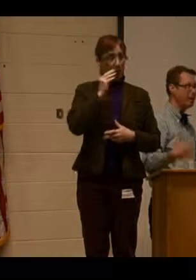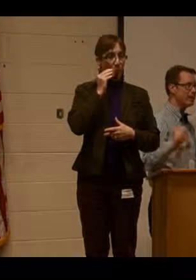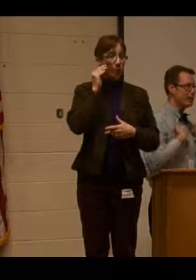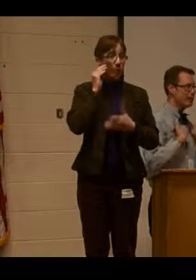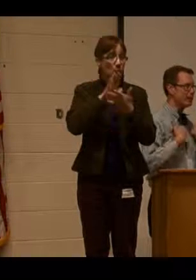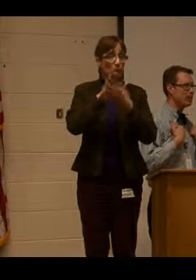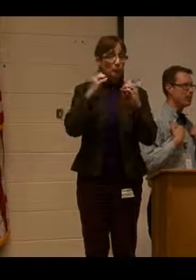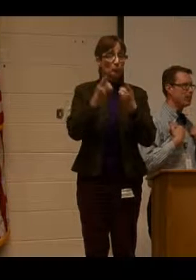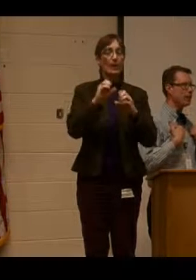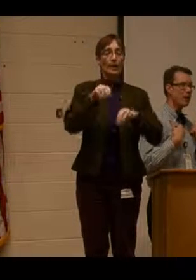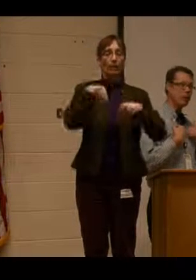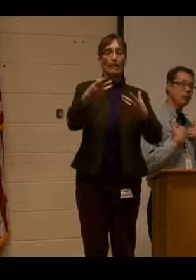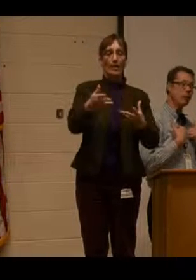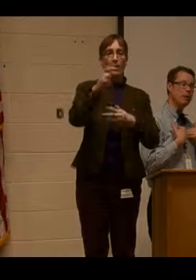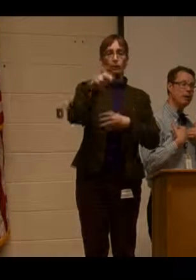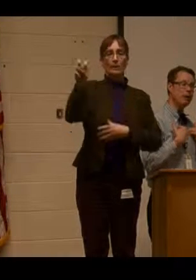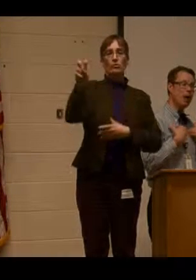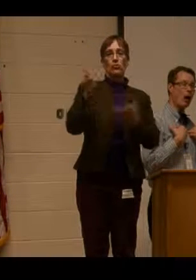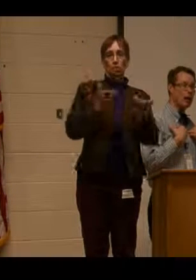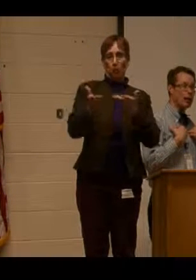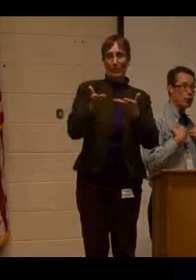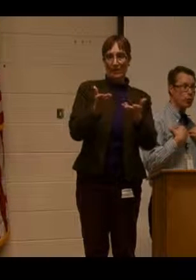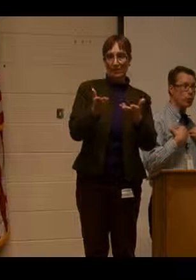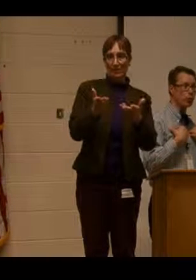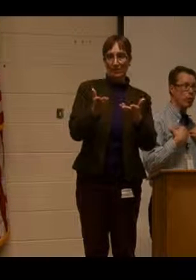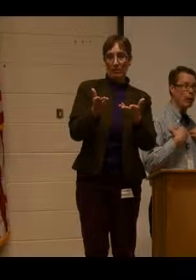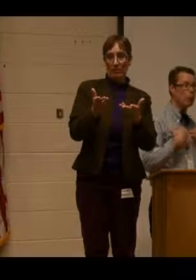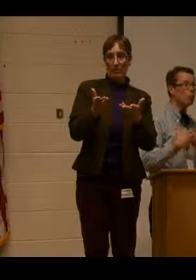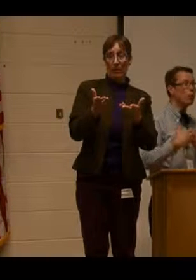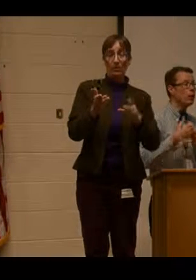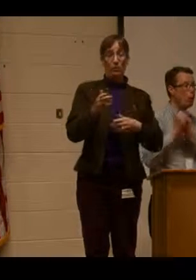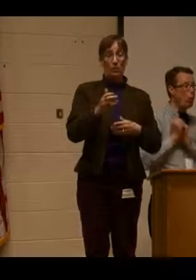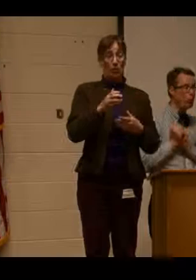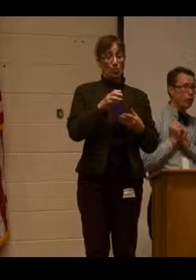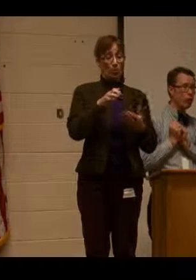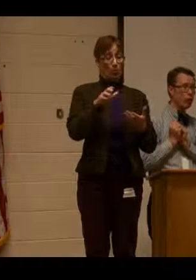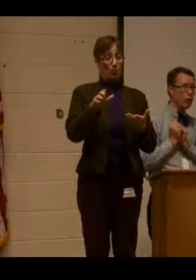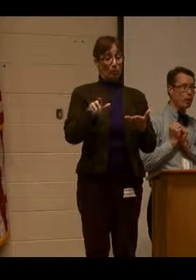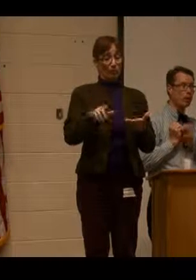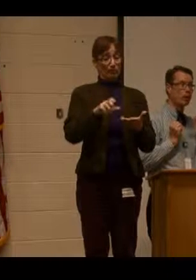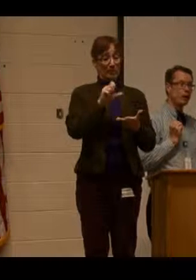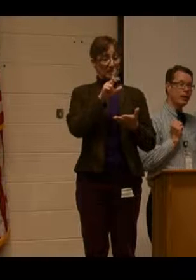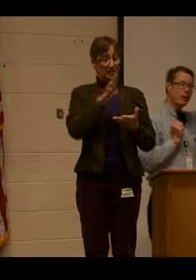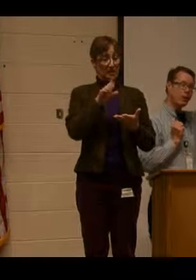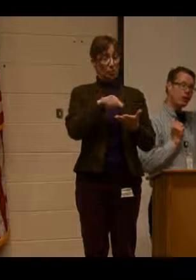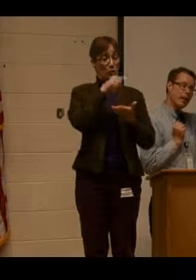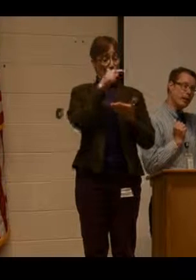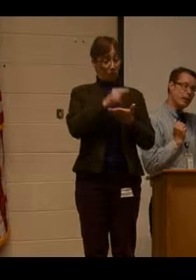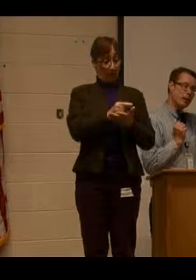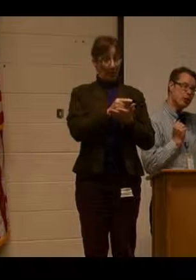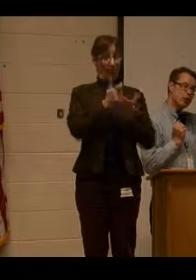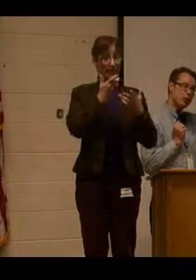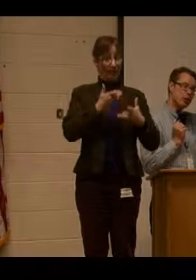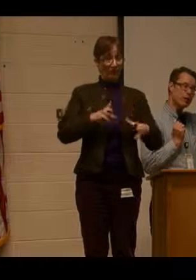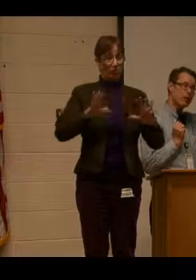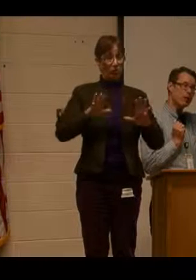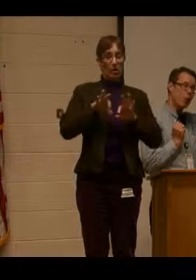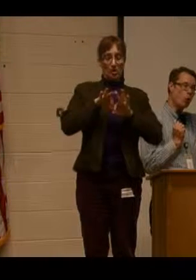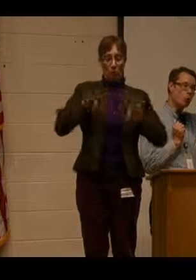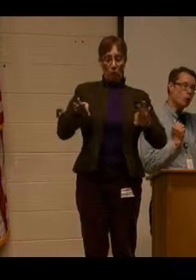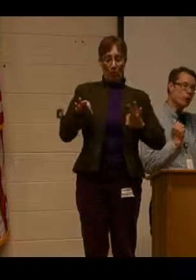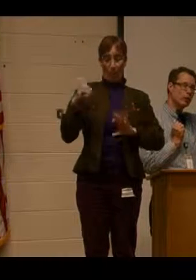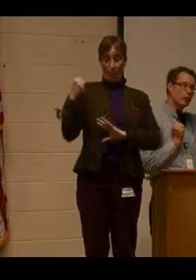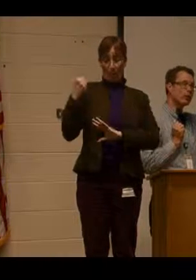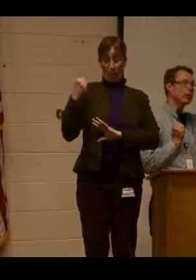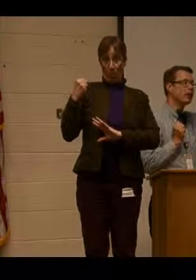would be meeting our graduation requirements, we would hold the diploma, and they would get transition services from their home school district, and when they